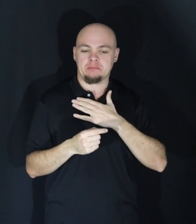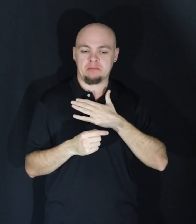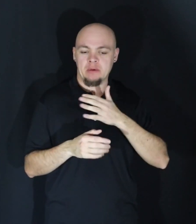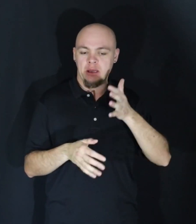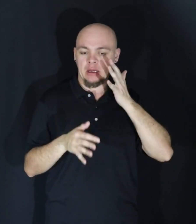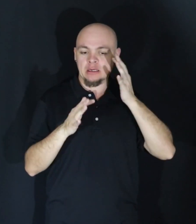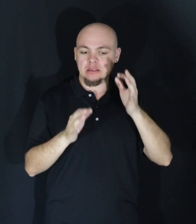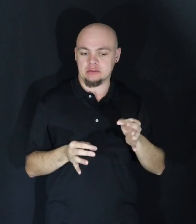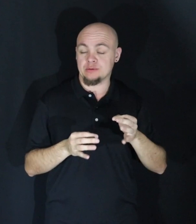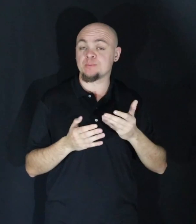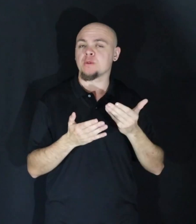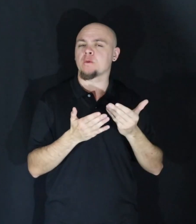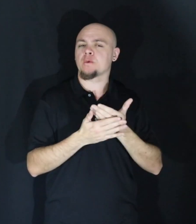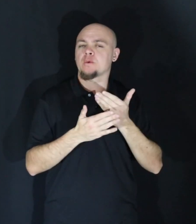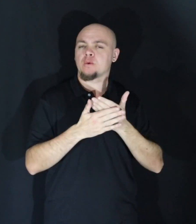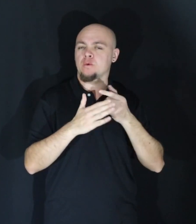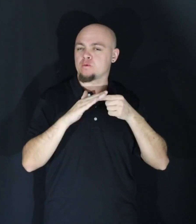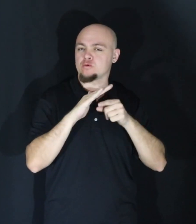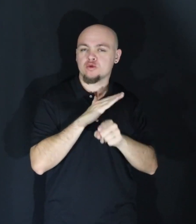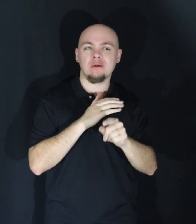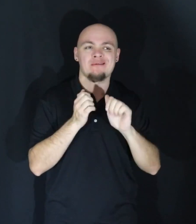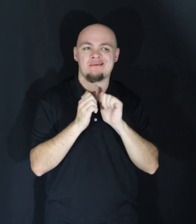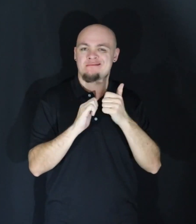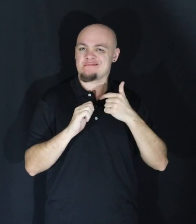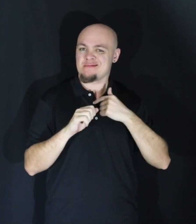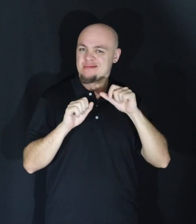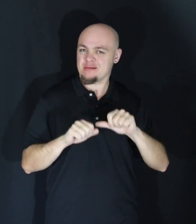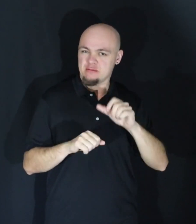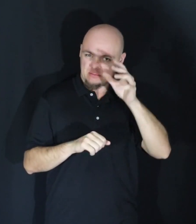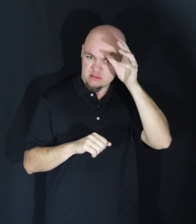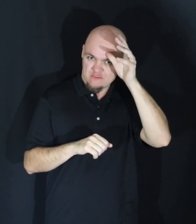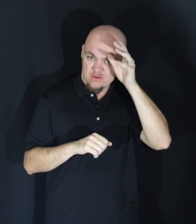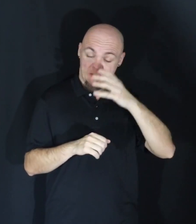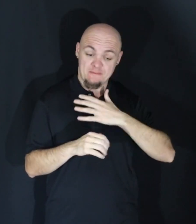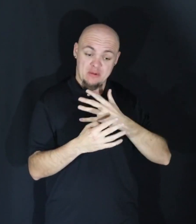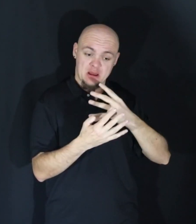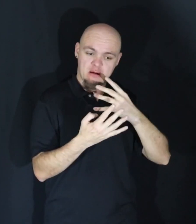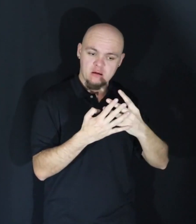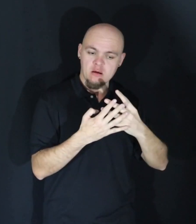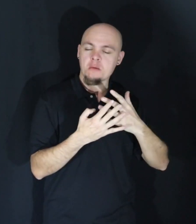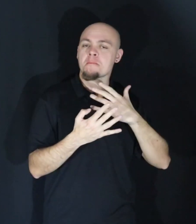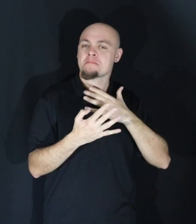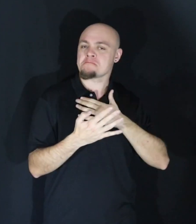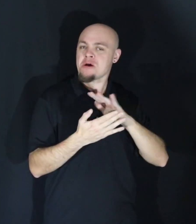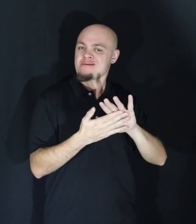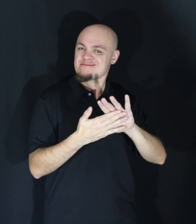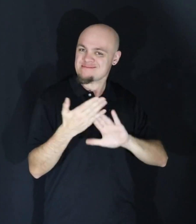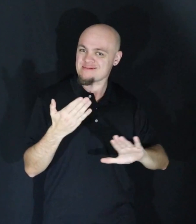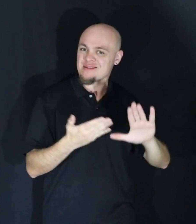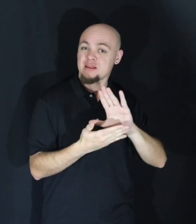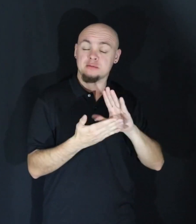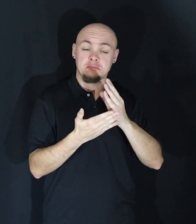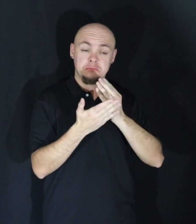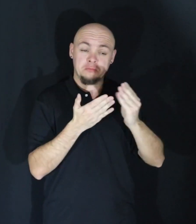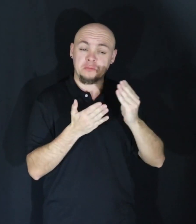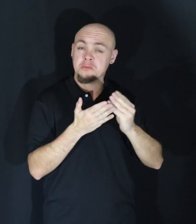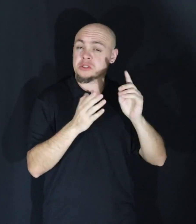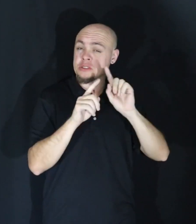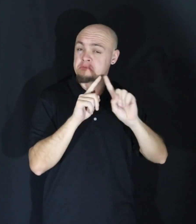I began a new journey into fatherhood. Using my incarceration as my college, I purchased numerous